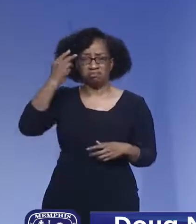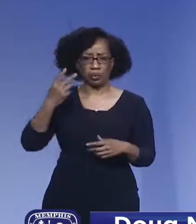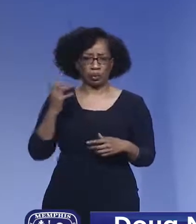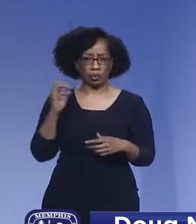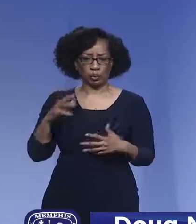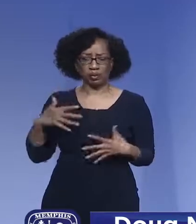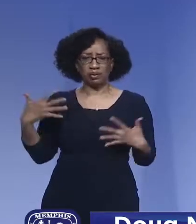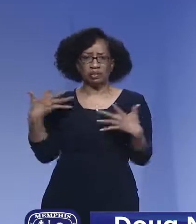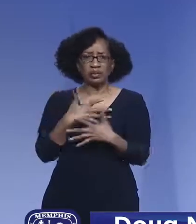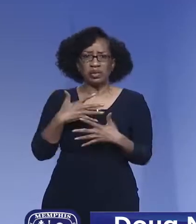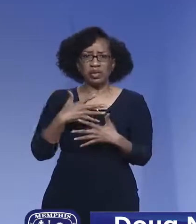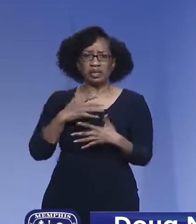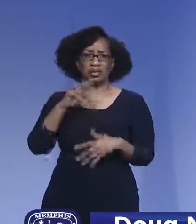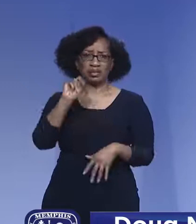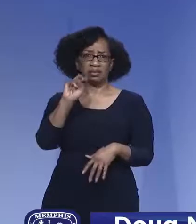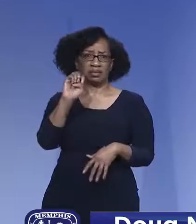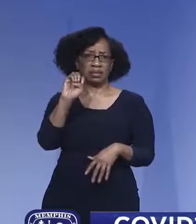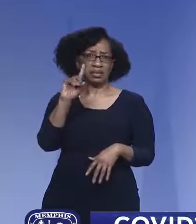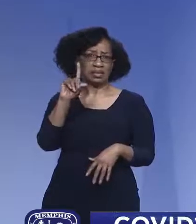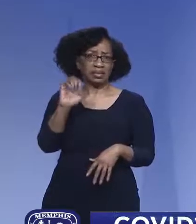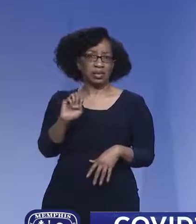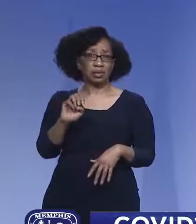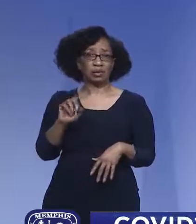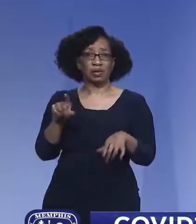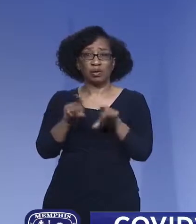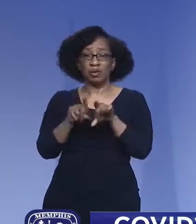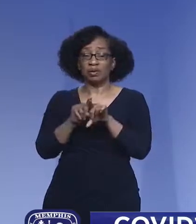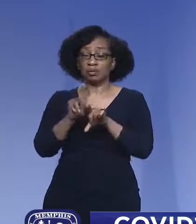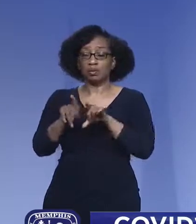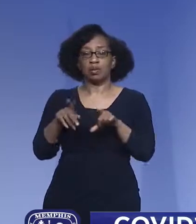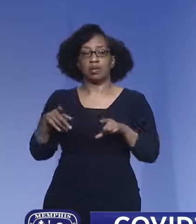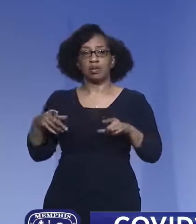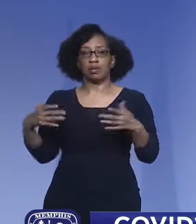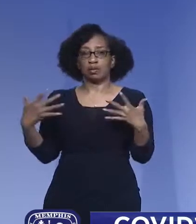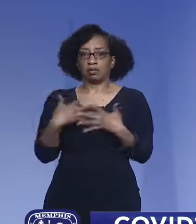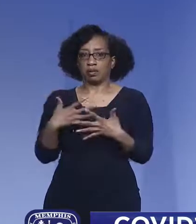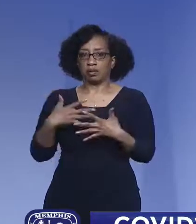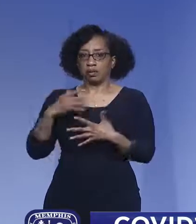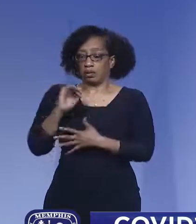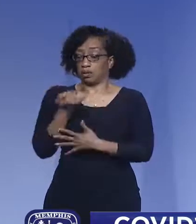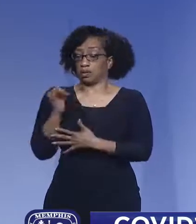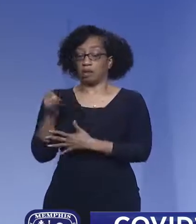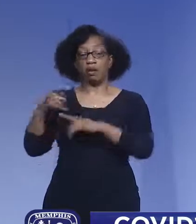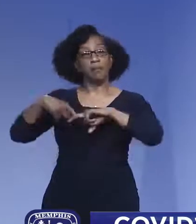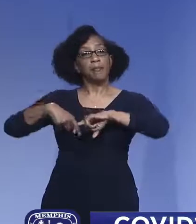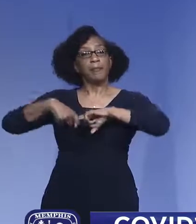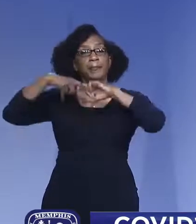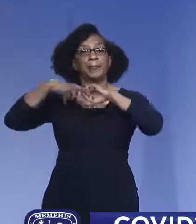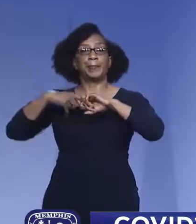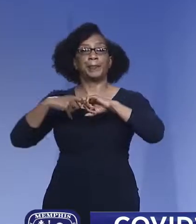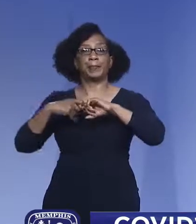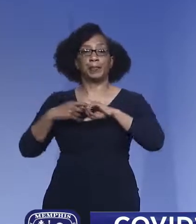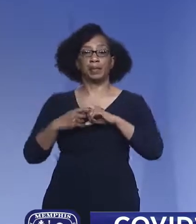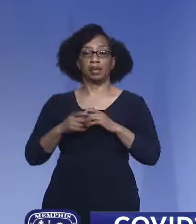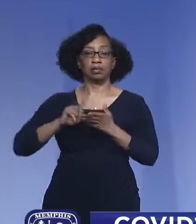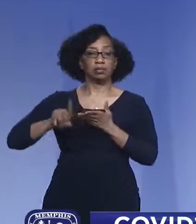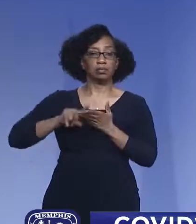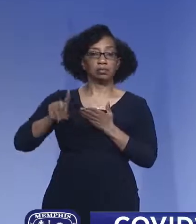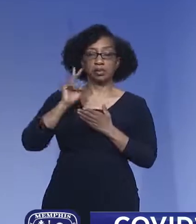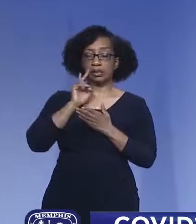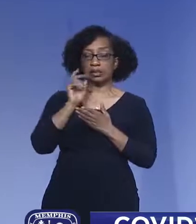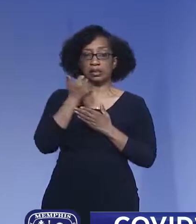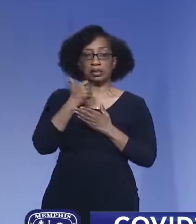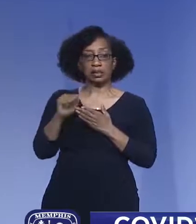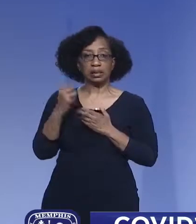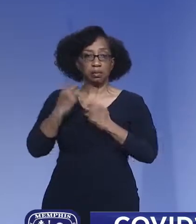it is now the report that we have today, a pause while they evaluate treatments for any potential side effects,